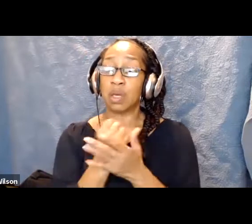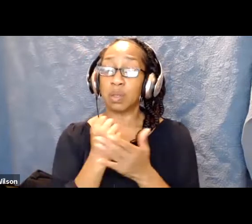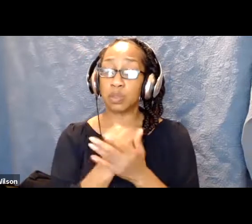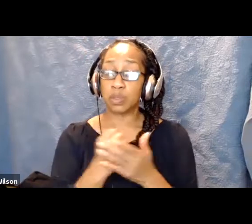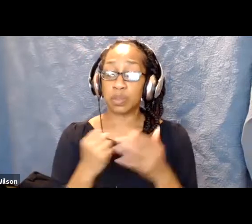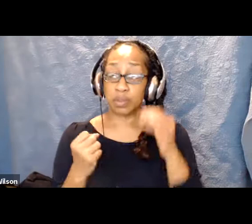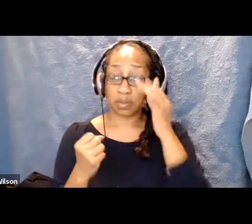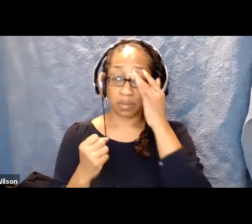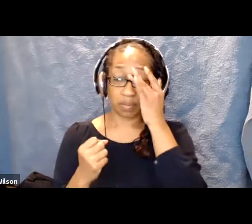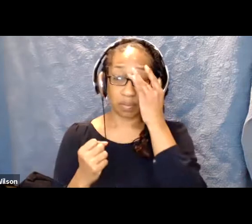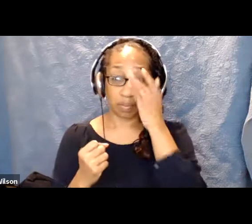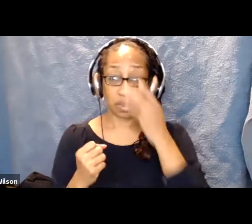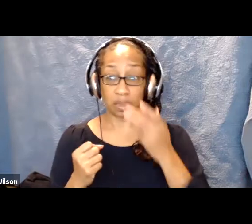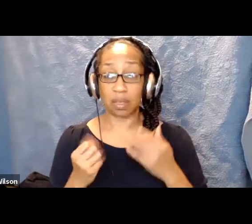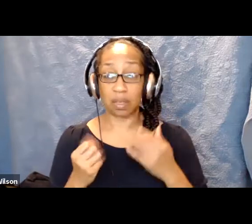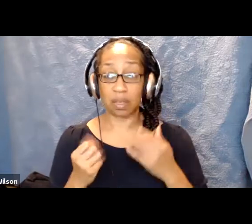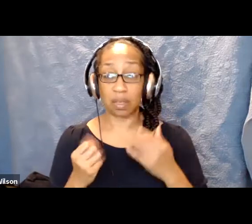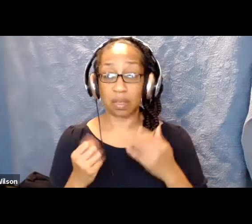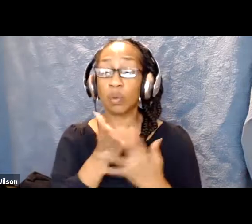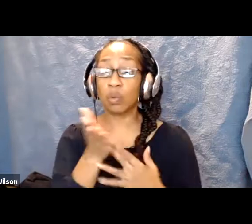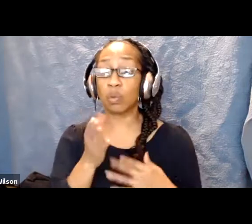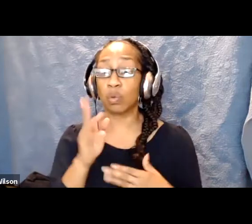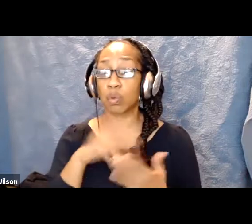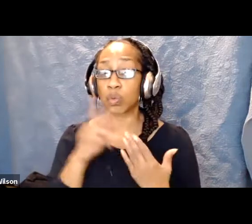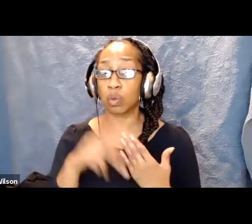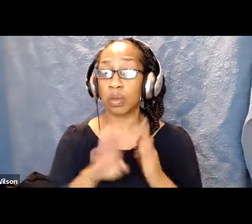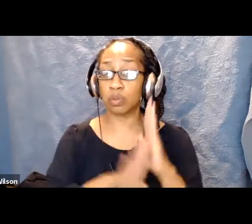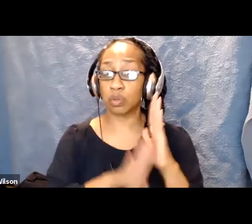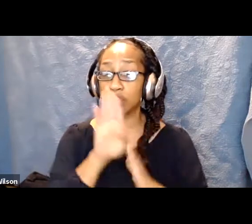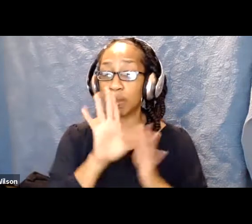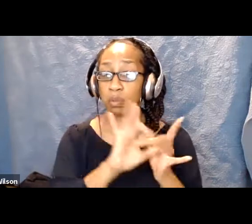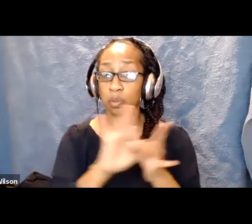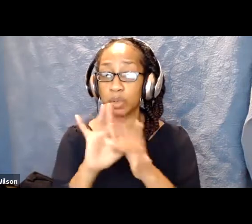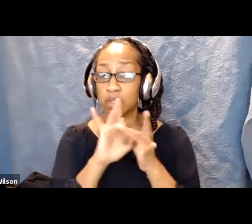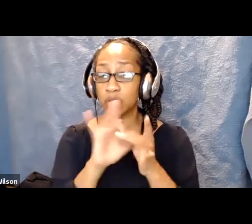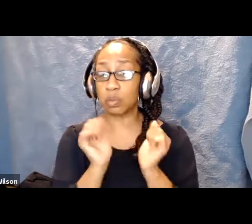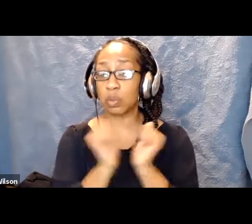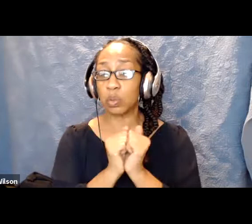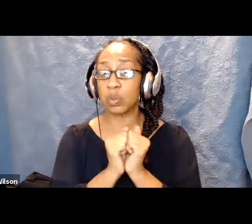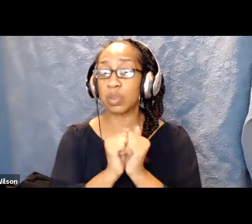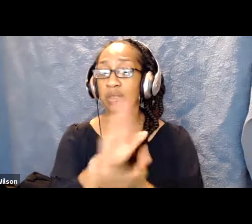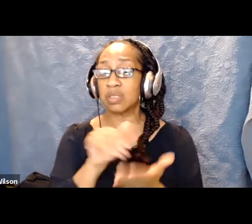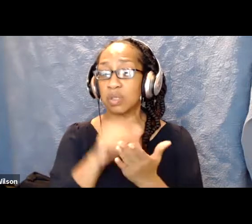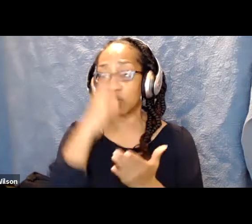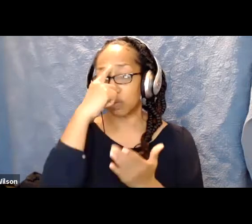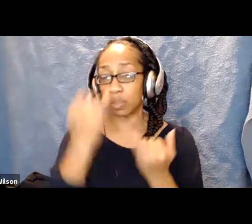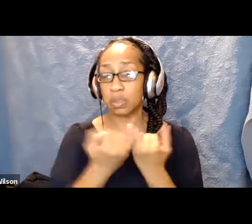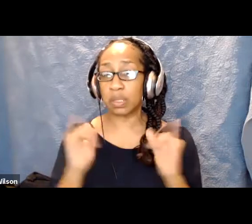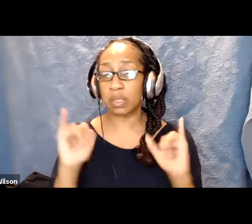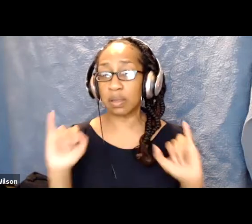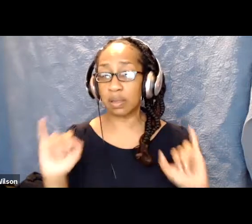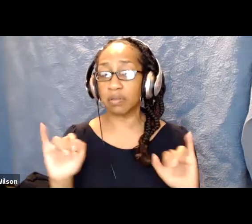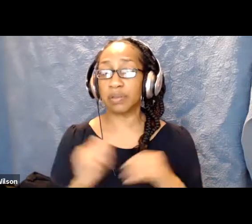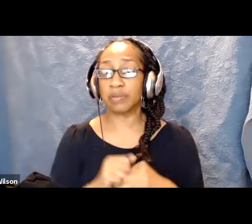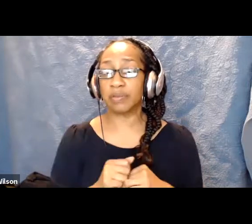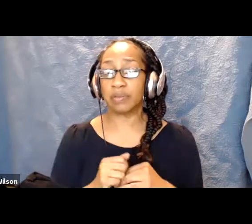that exist through the program to develop relationships with Centers for Independent Living and Special Education so